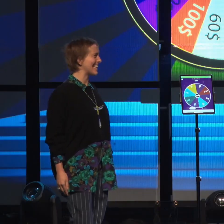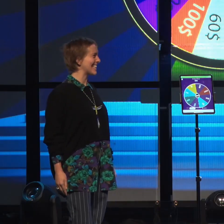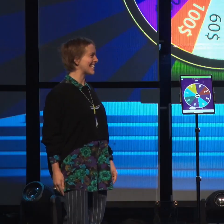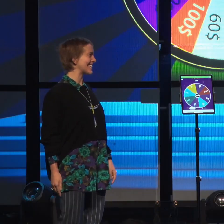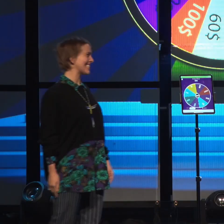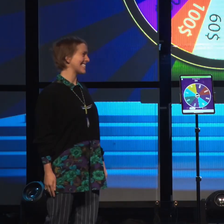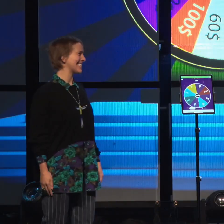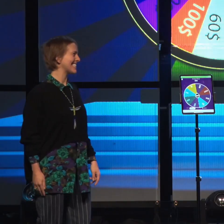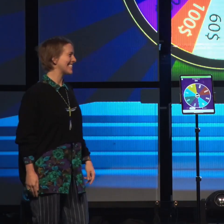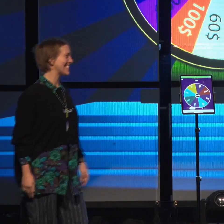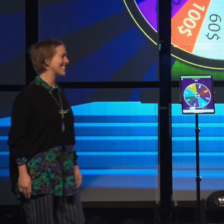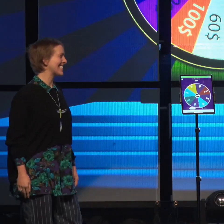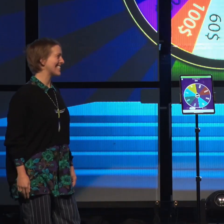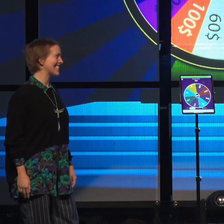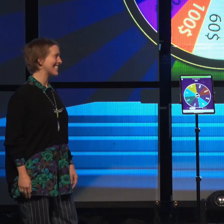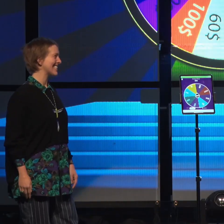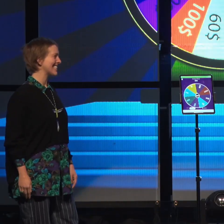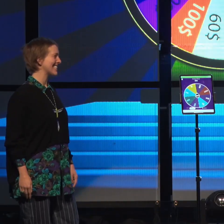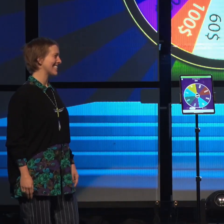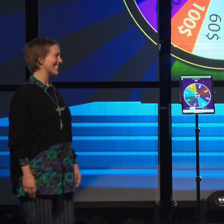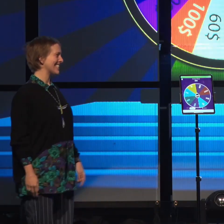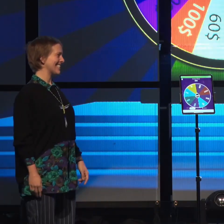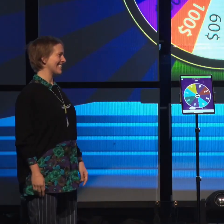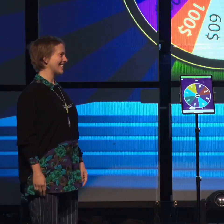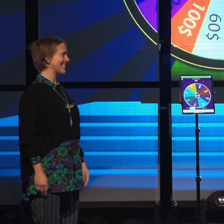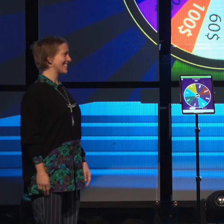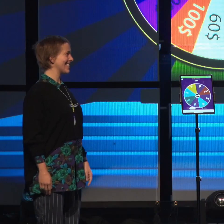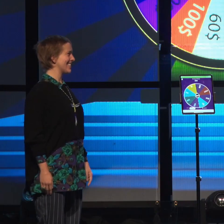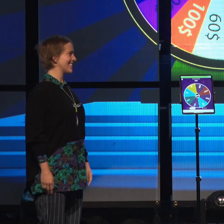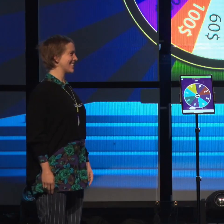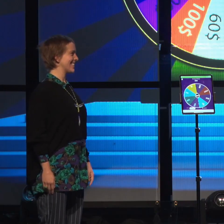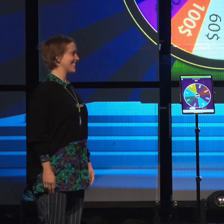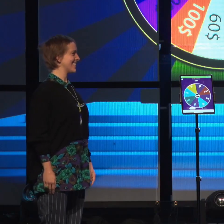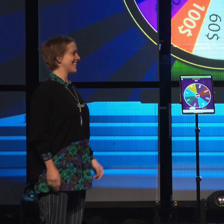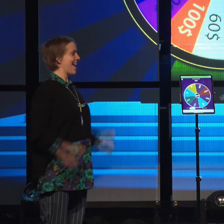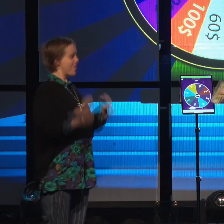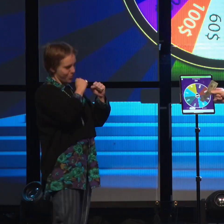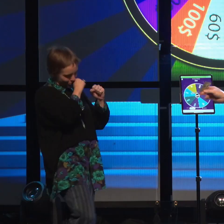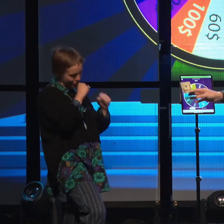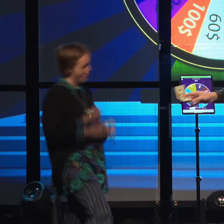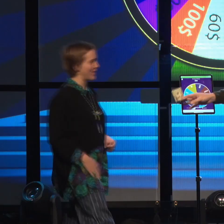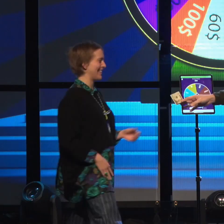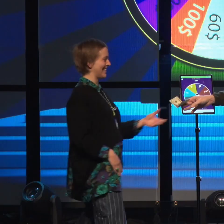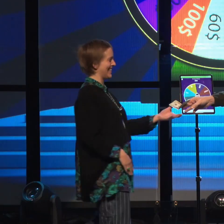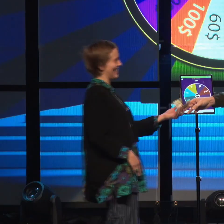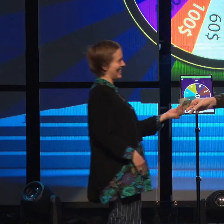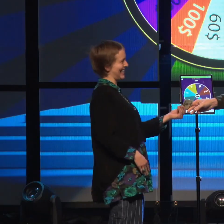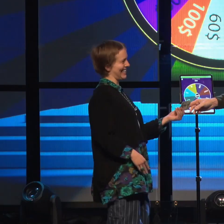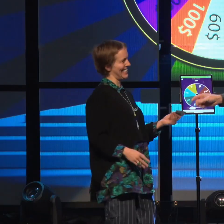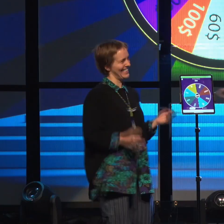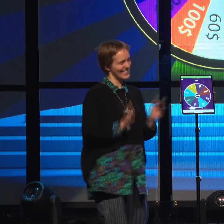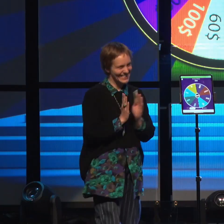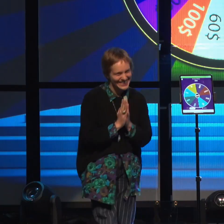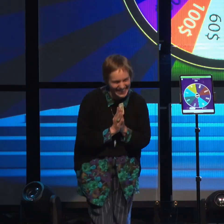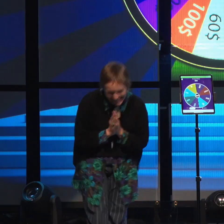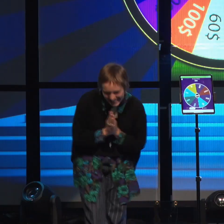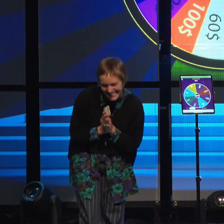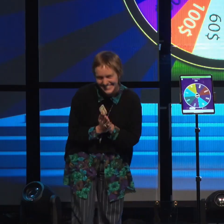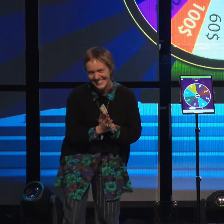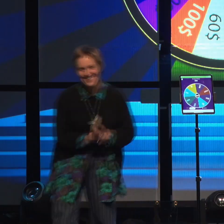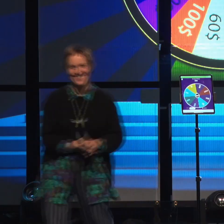with 90%. 90%. Well, Bethany, I am sad to say that you're taking my $20 today. Give Bethany a great big